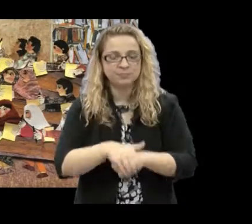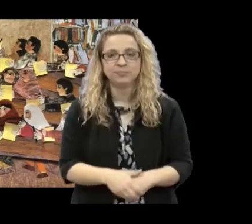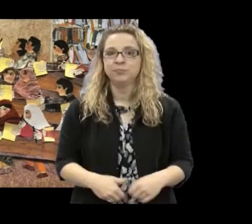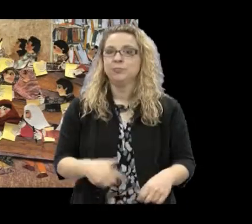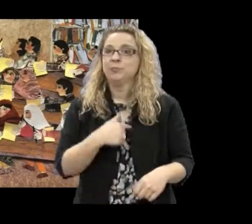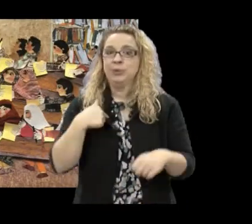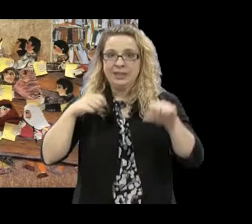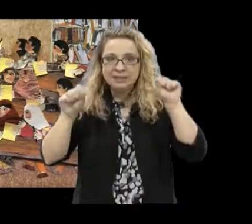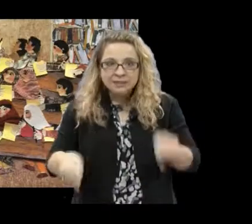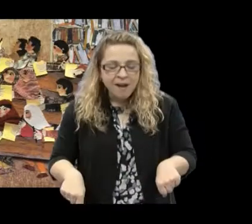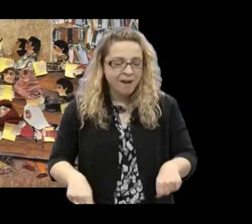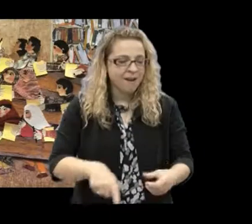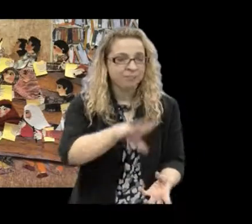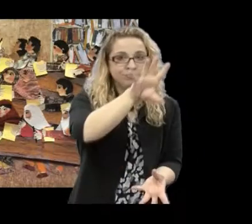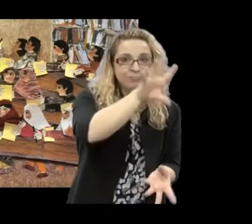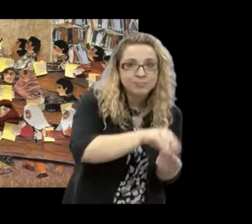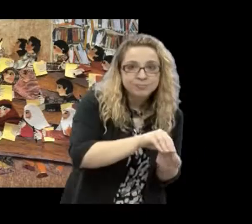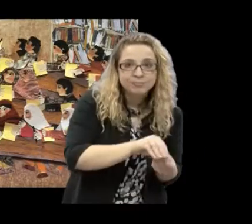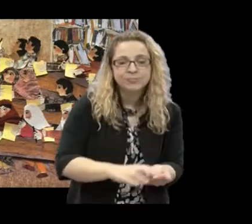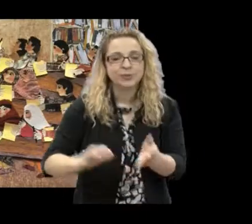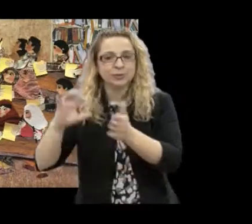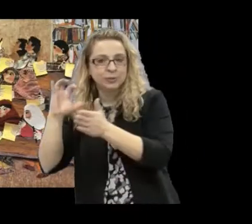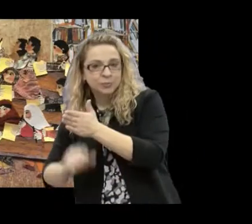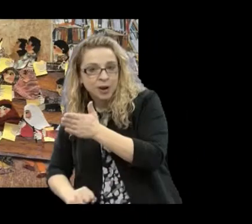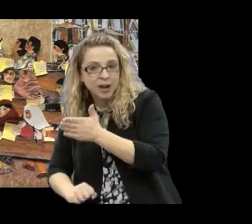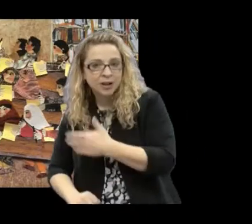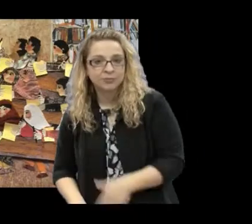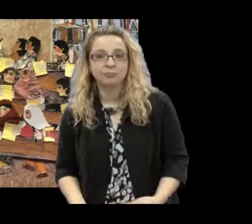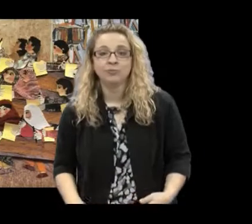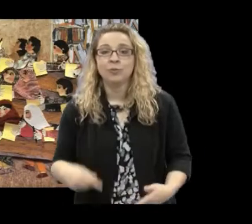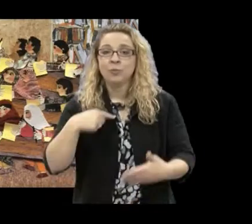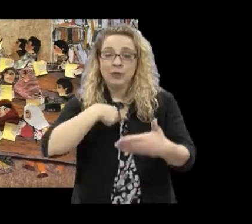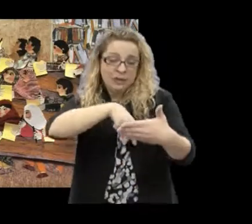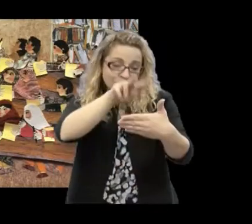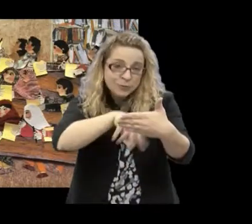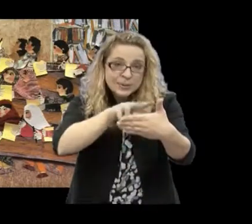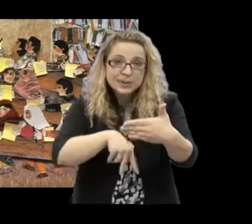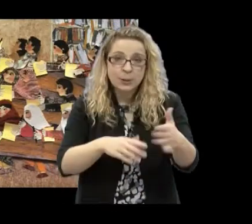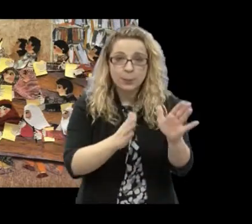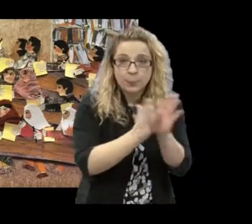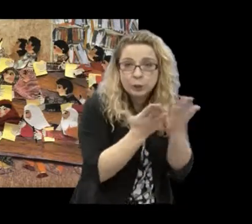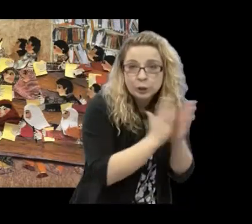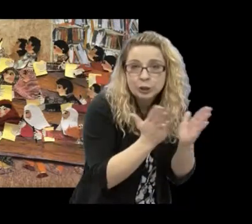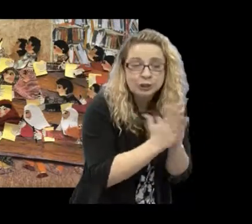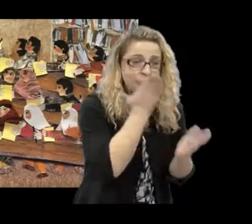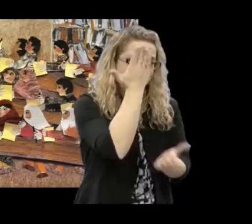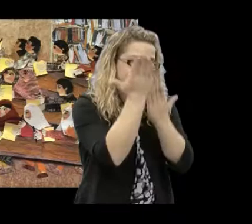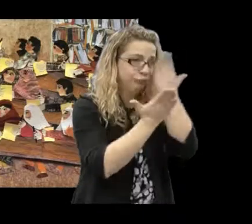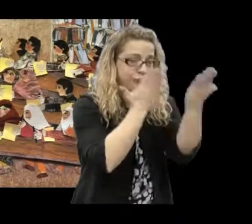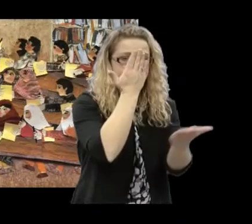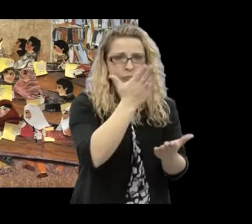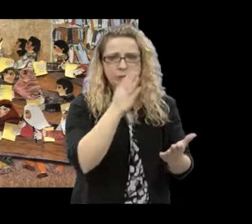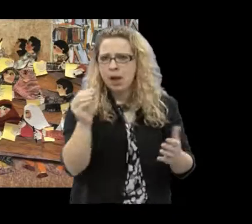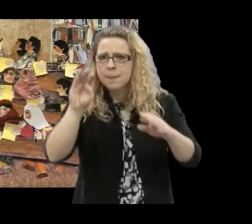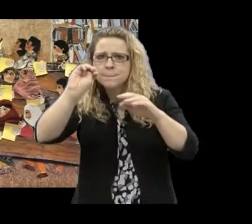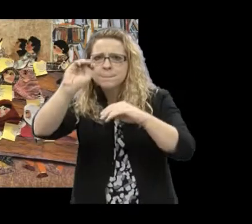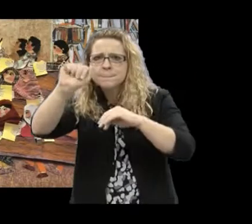We add and subtract. We read our books and explore our